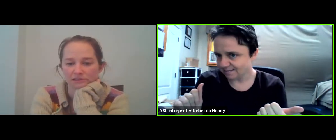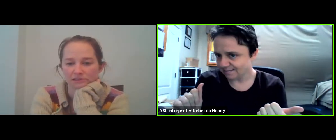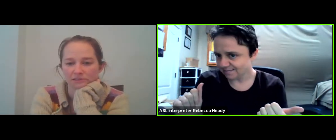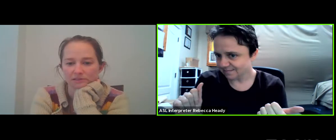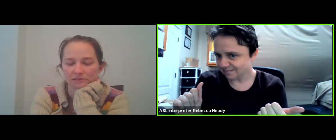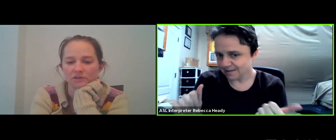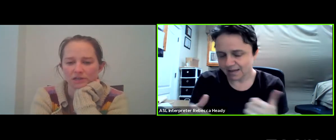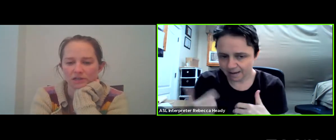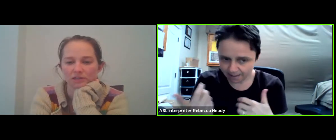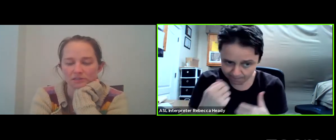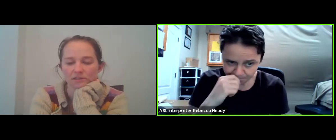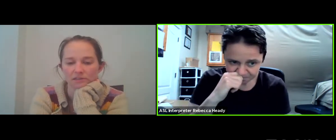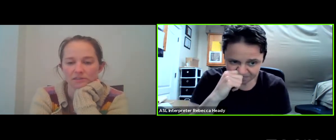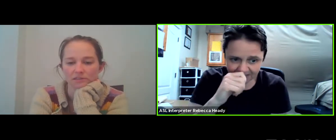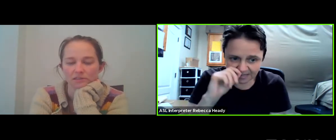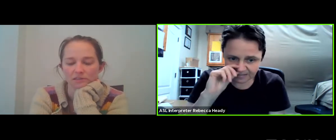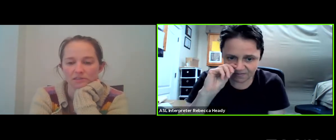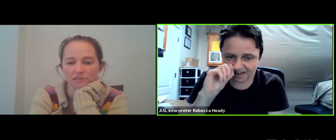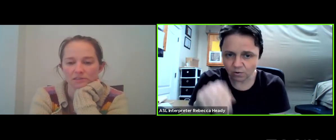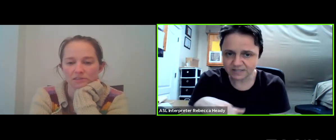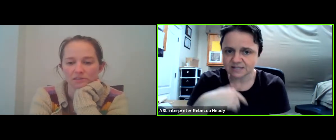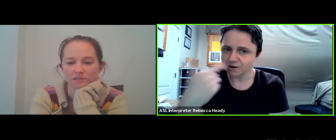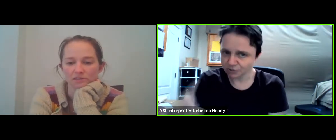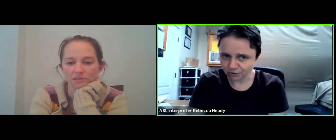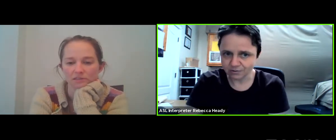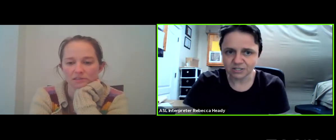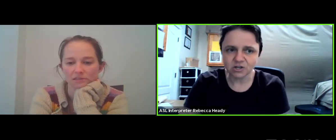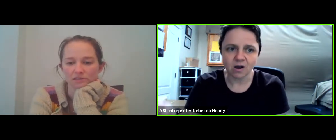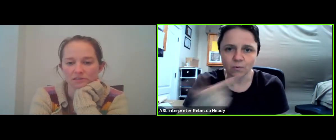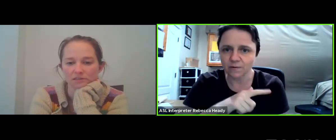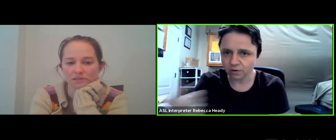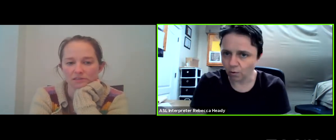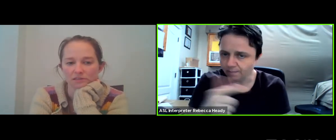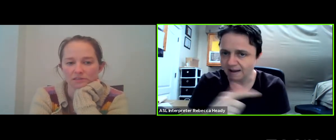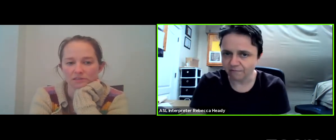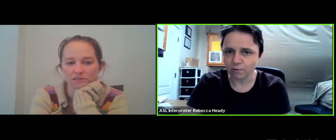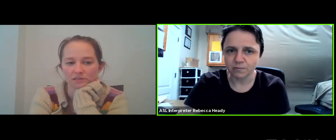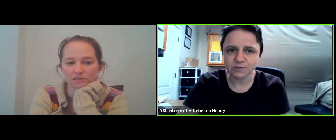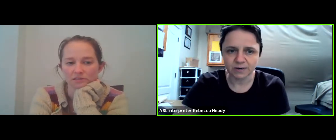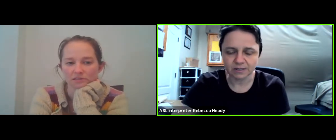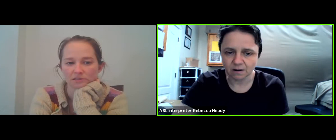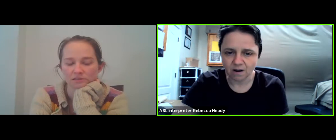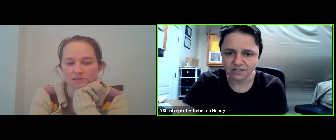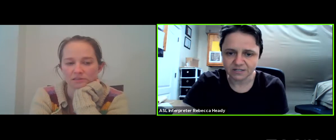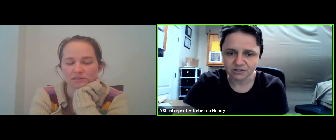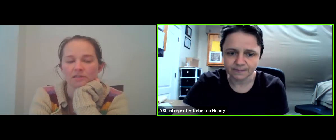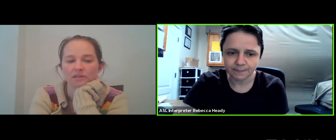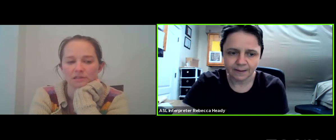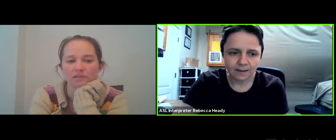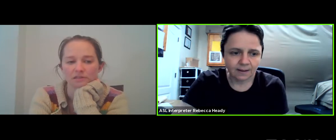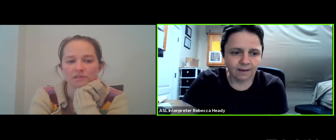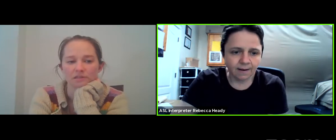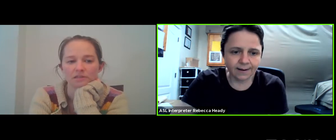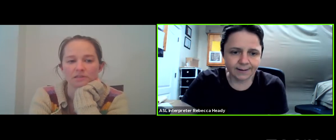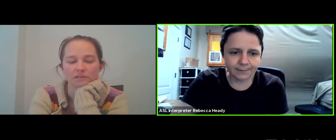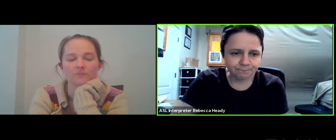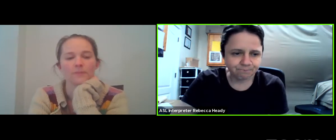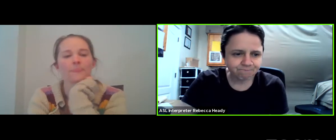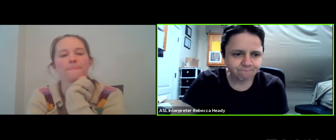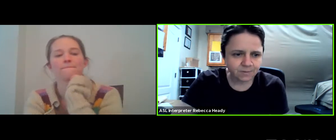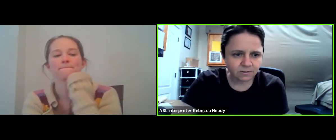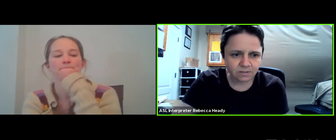ahead. Okay. And so they know it's their turn to talk when they're going back and forth between a conversation.